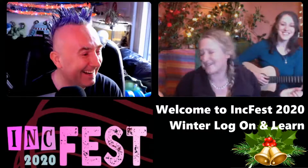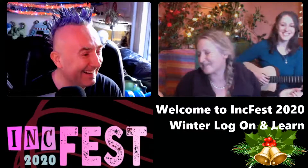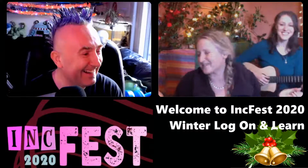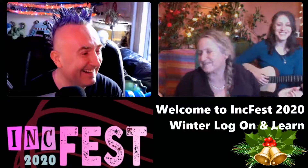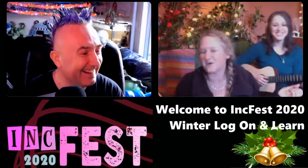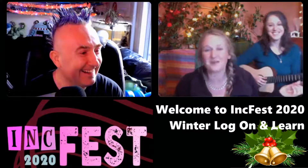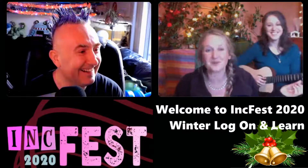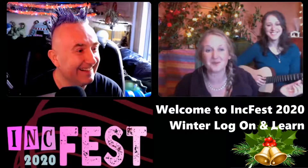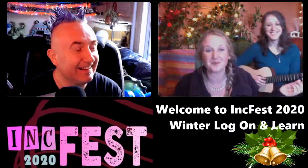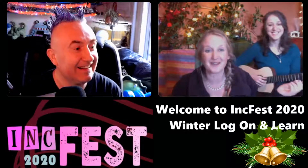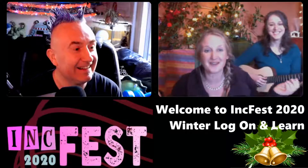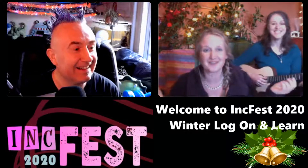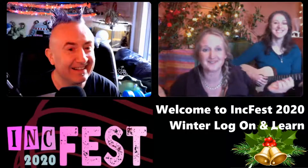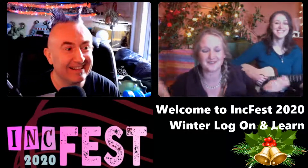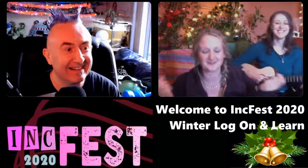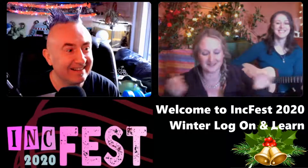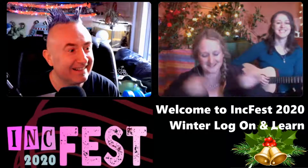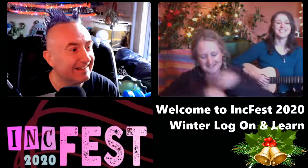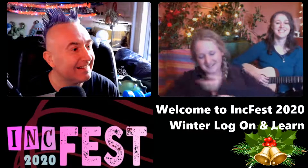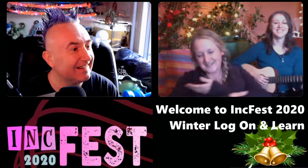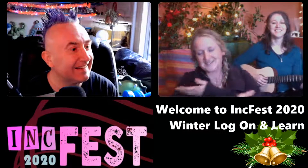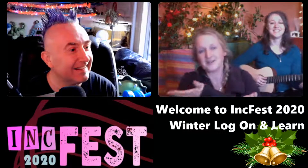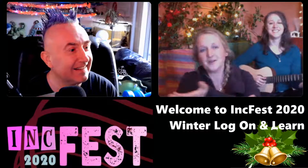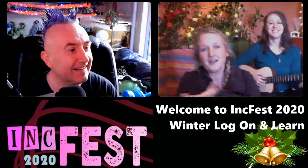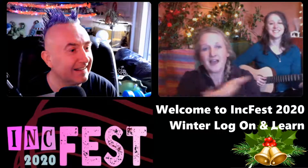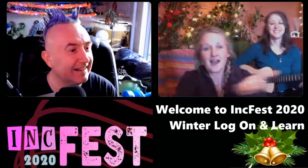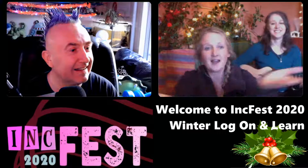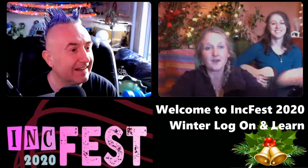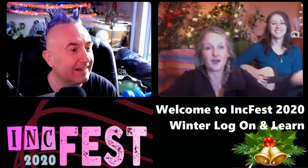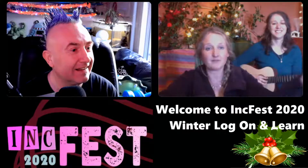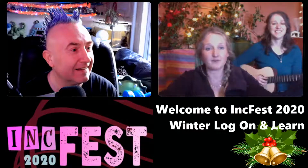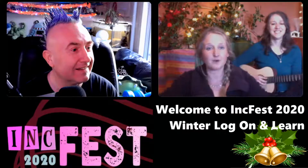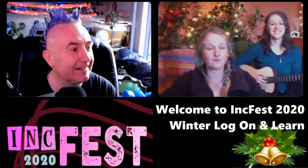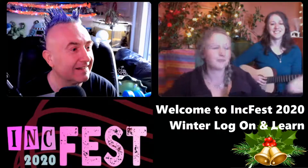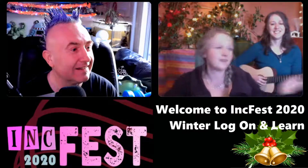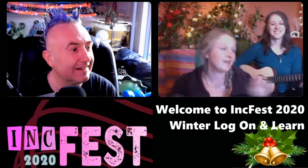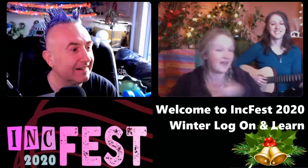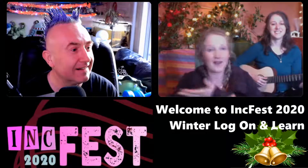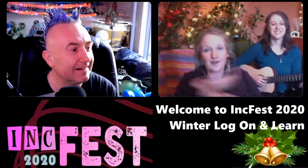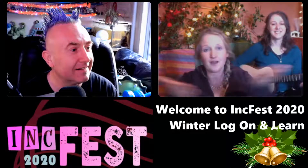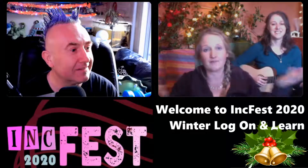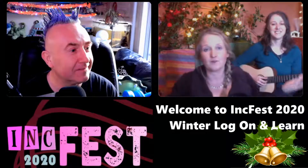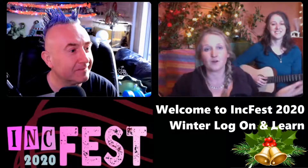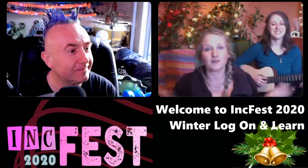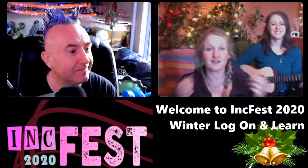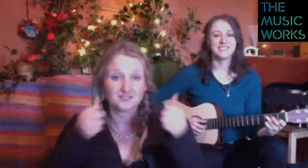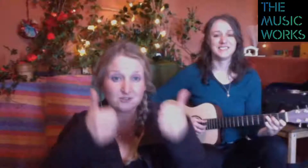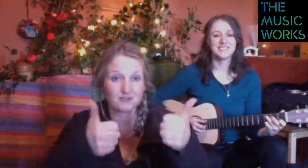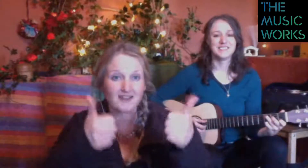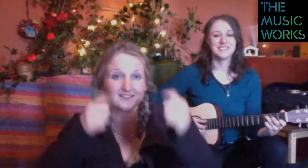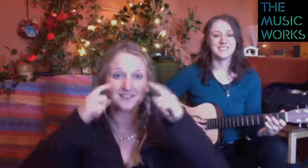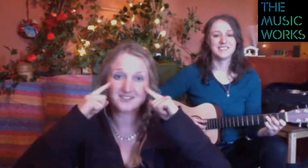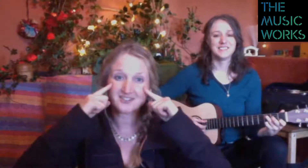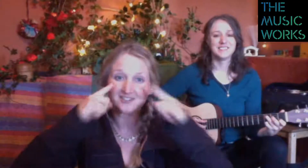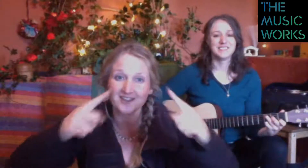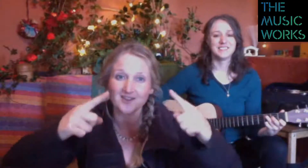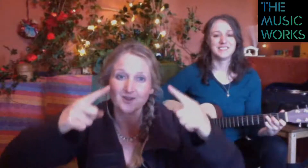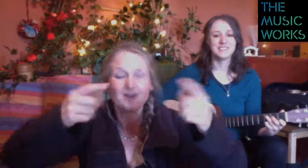There's more people than me here. It's lovely. So, hello, everyone. Hello, everyone. It's great to see you